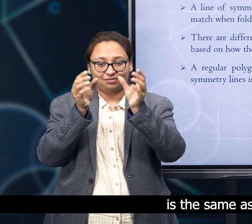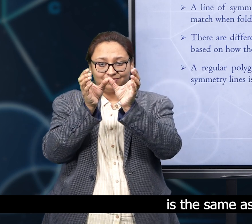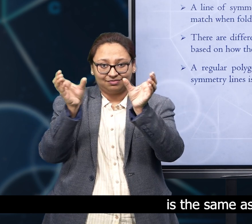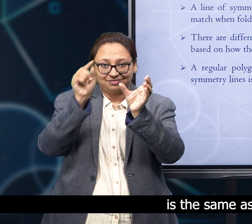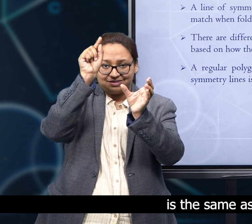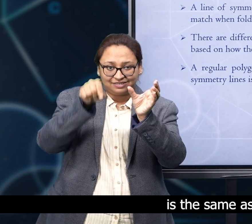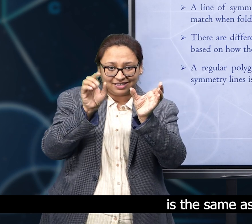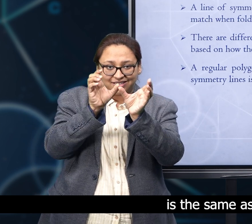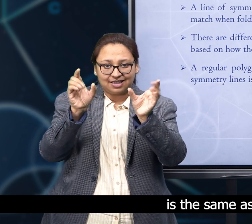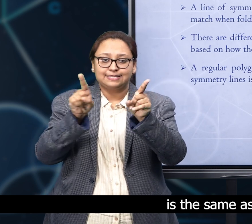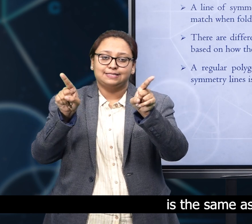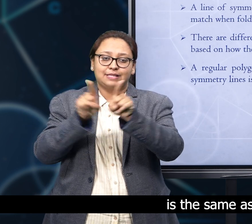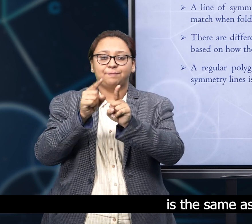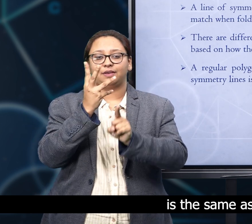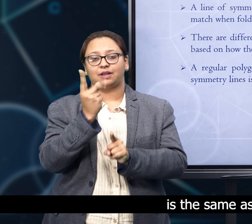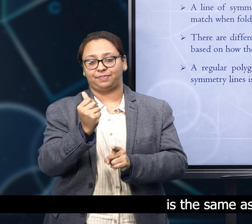same as the number of sides.